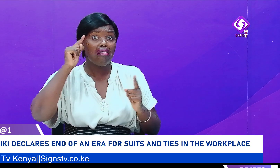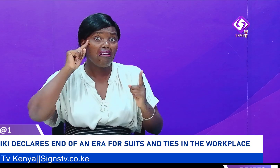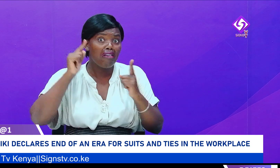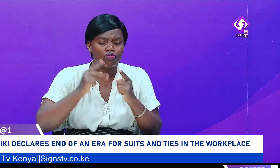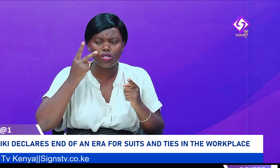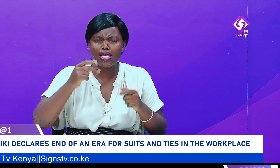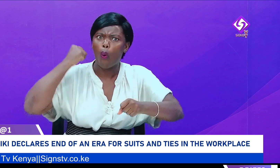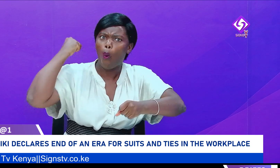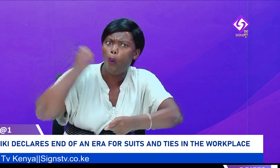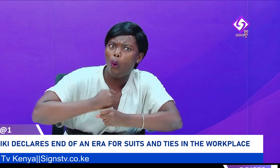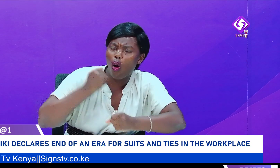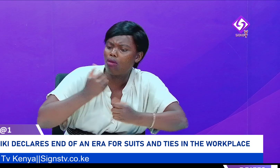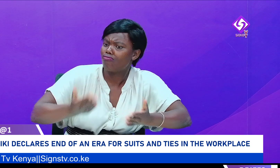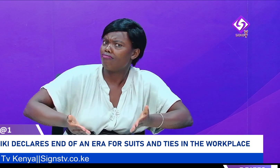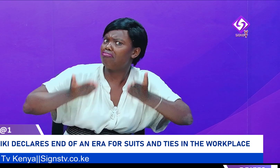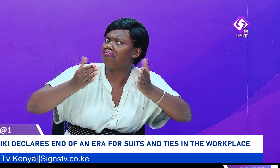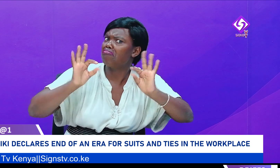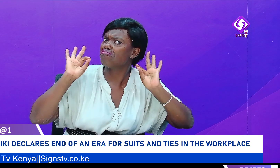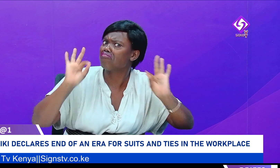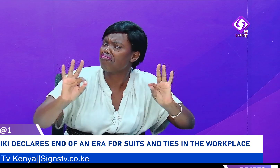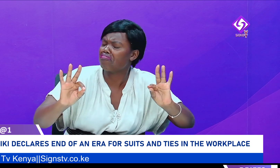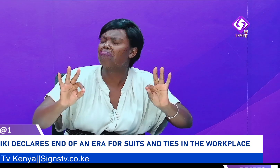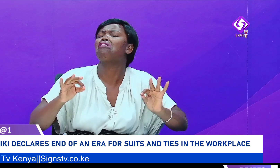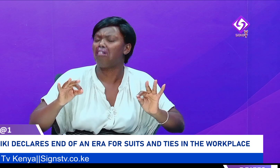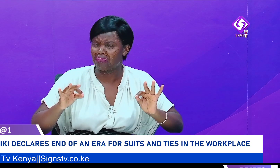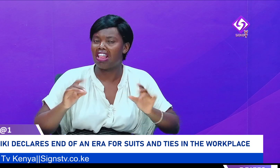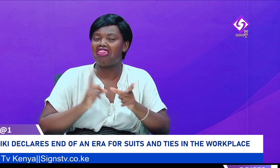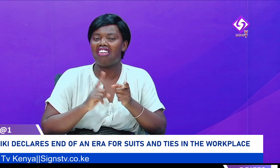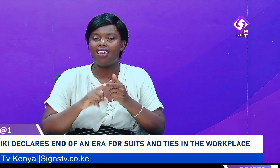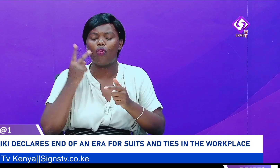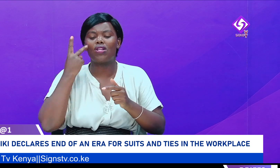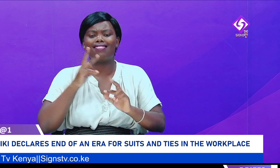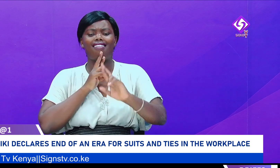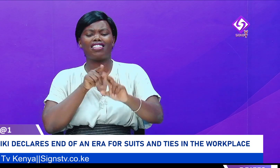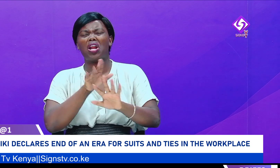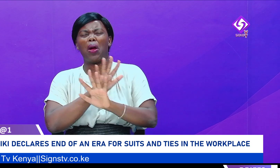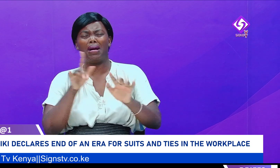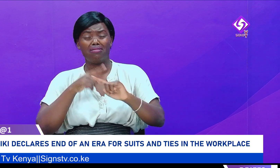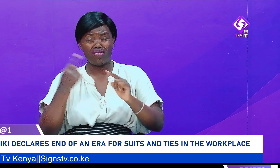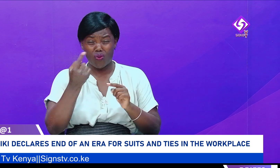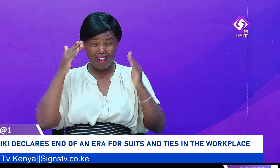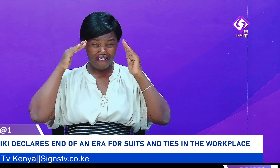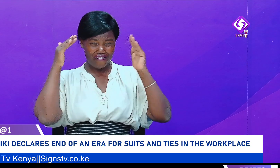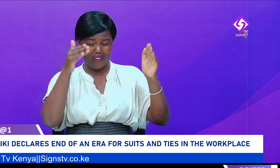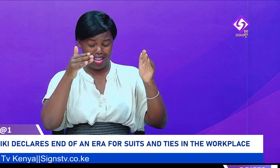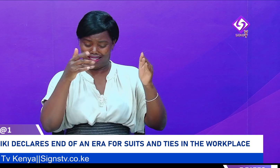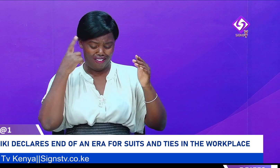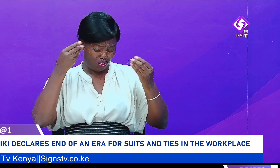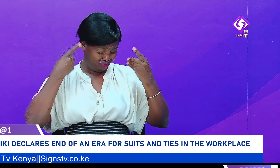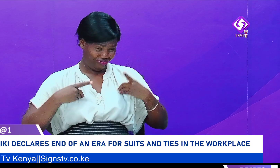shirts and ties in the office. He wants to see a change in this, and not